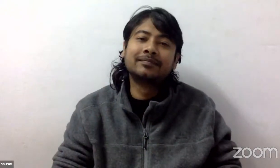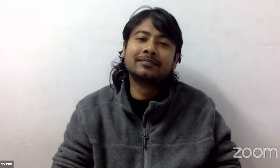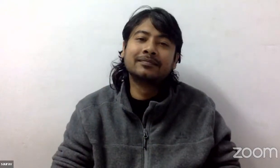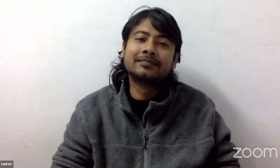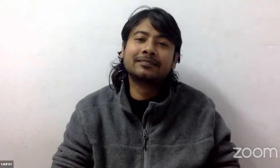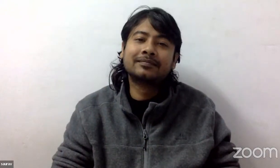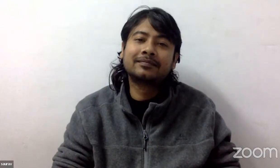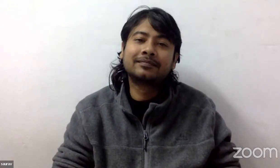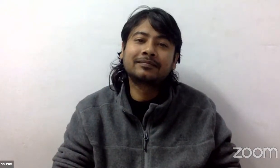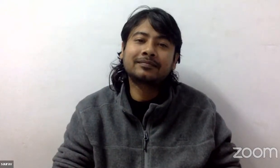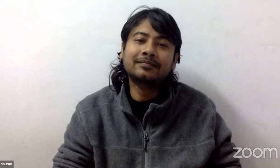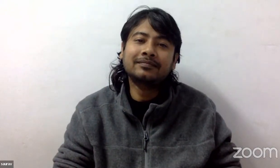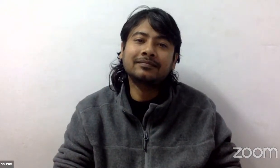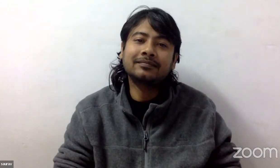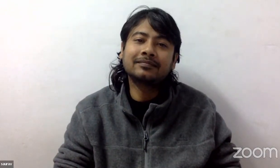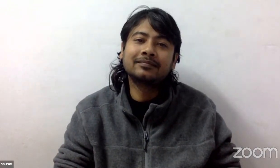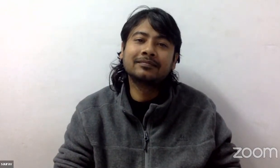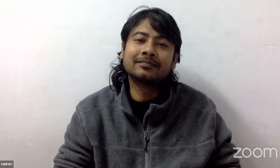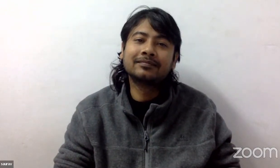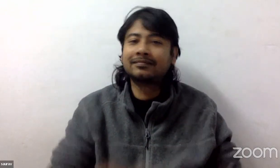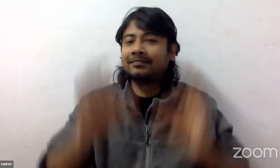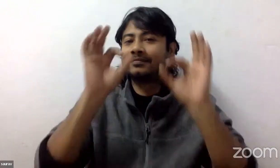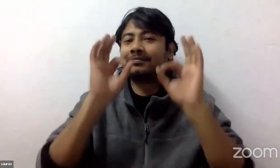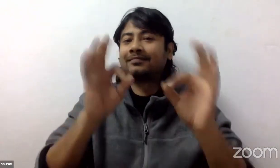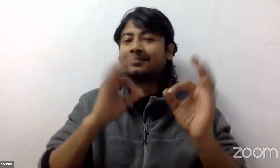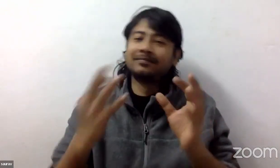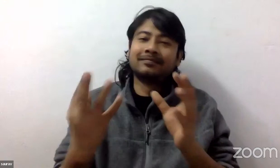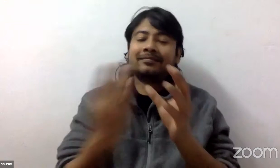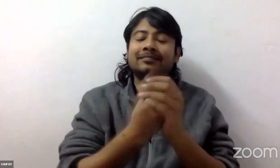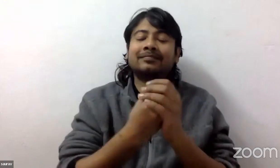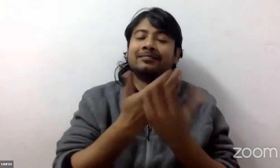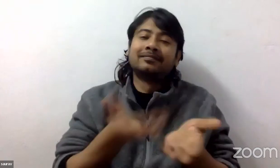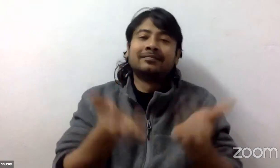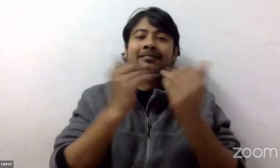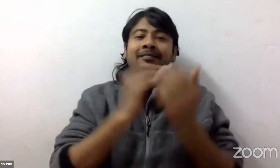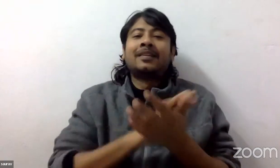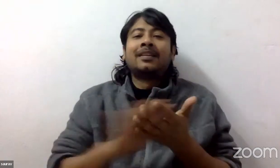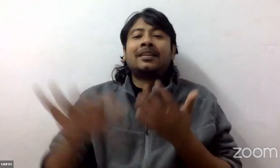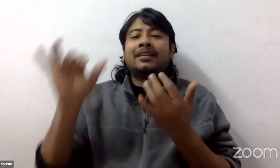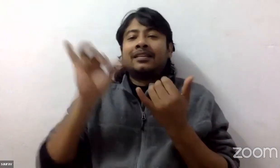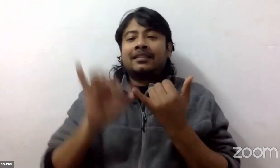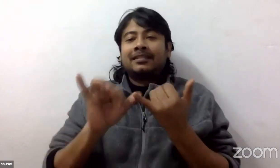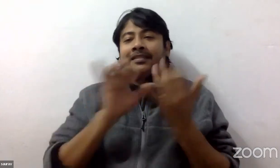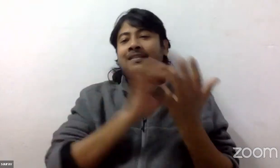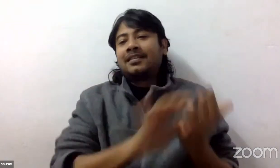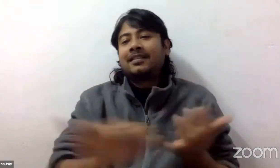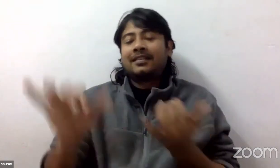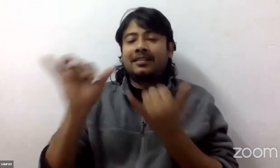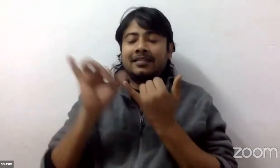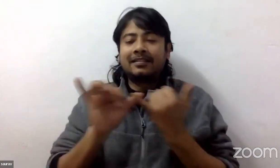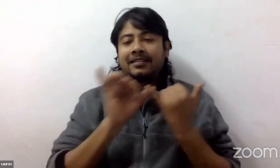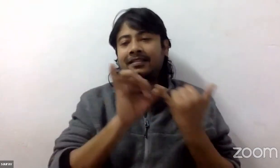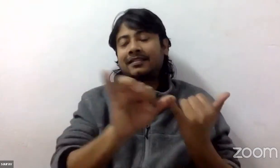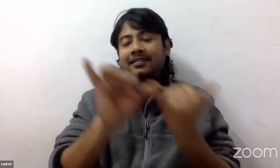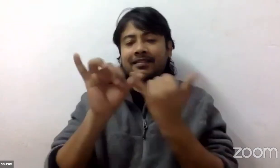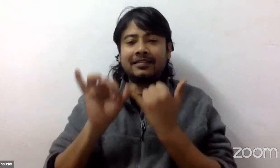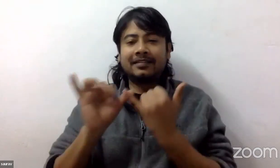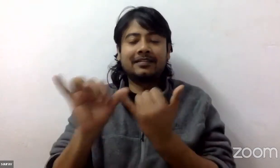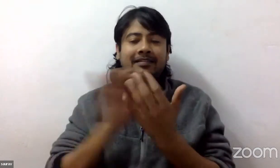So let's chant Hare Krishna, Krishna Krishna, Hare Hare, Hare Rama,